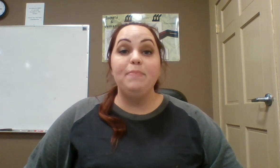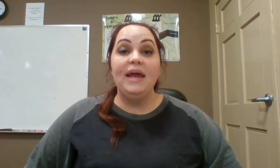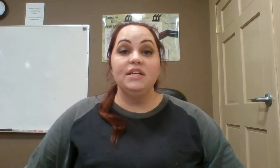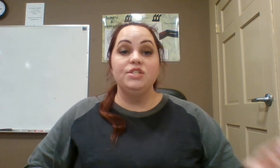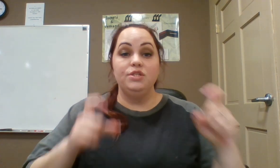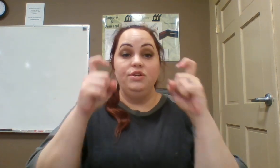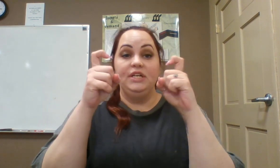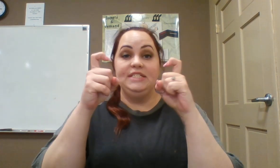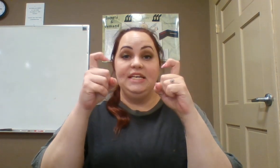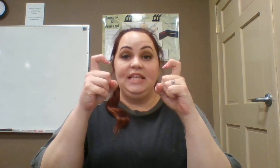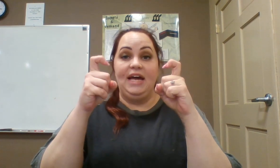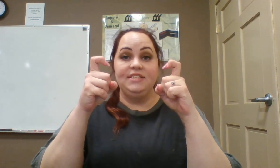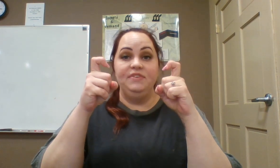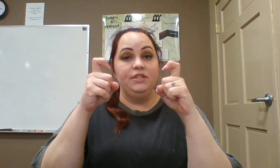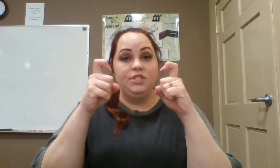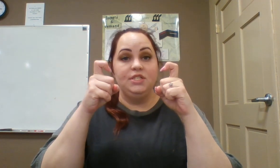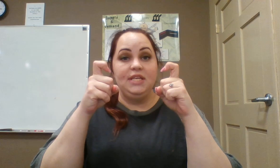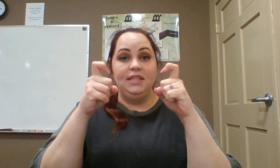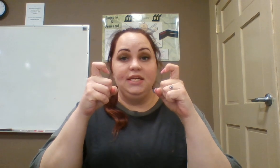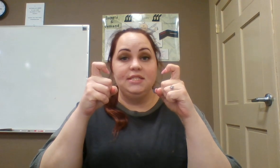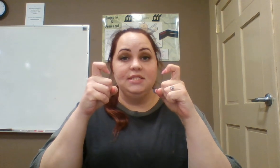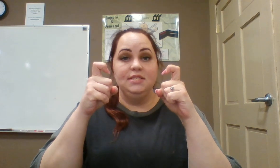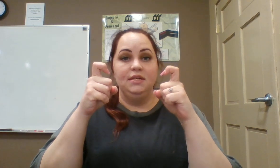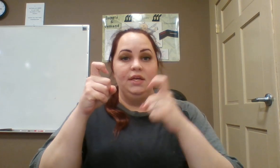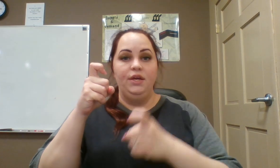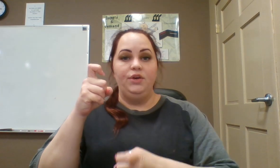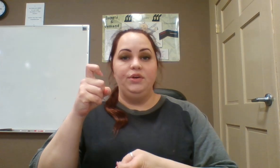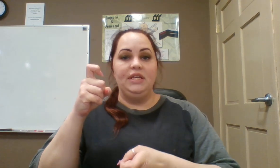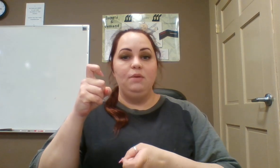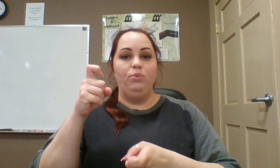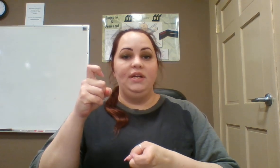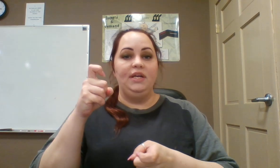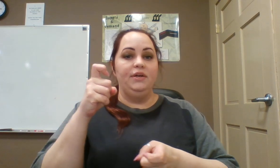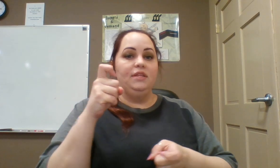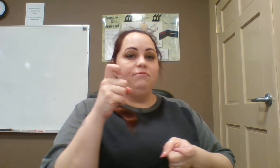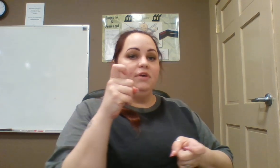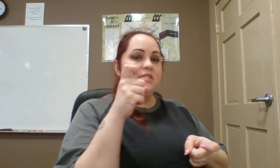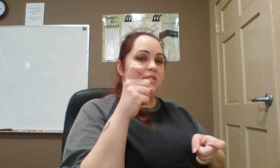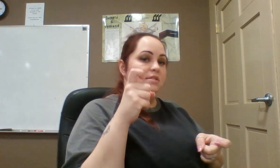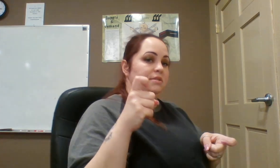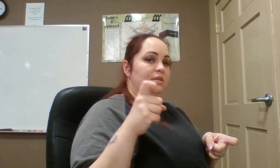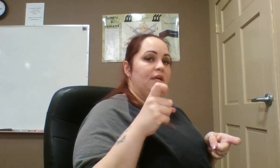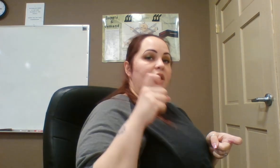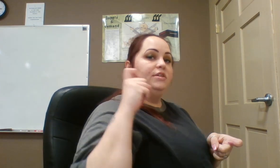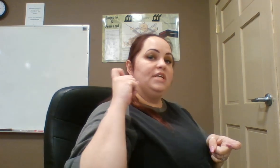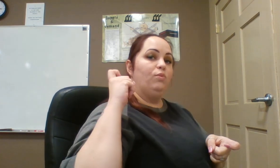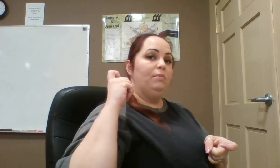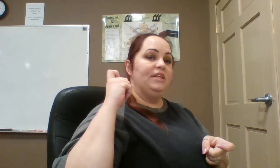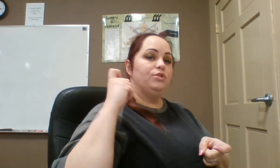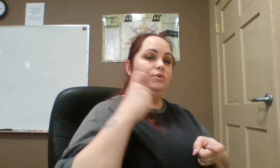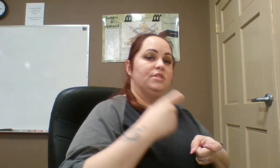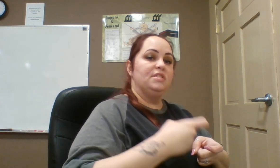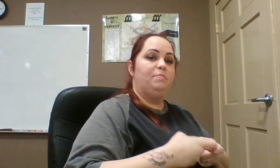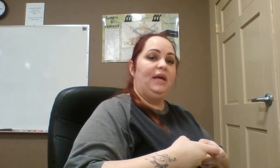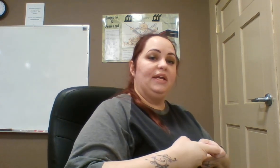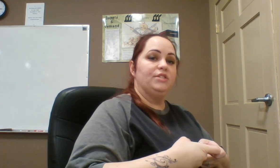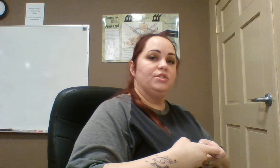Spanish. So you're going to take the X fingers just like this. You're going to keep one here in the front. You're going to take one by the shoulder. Spanish.